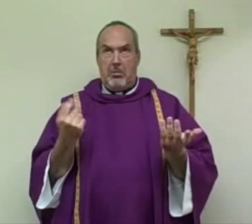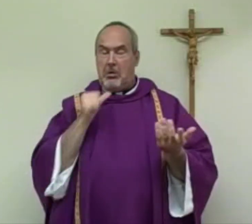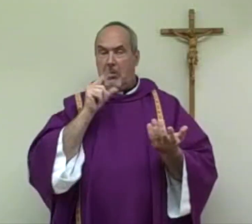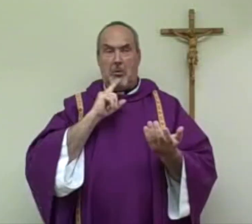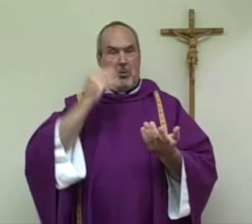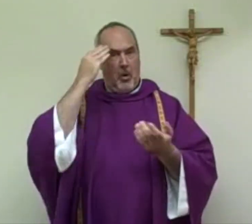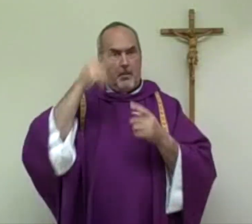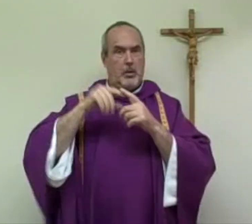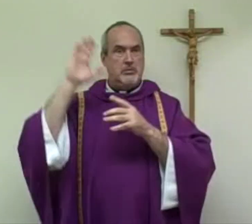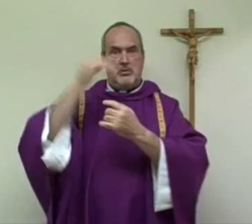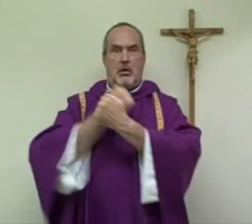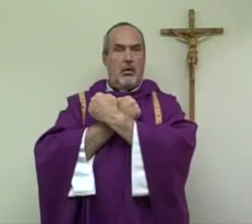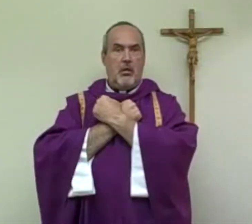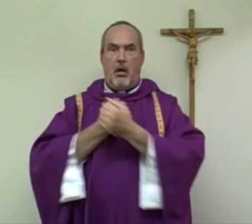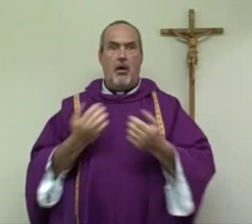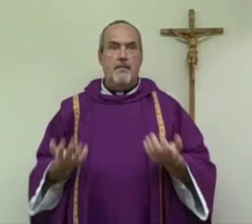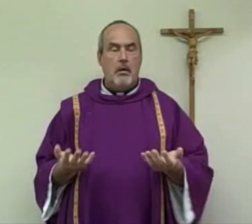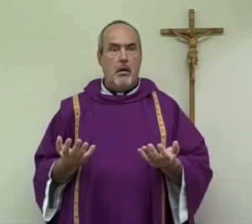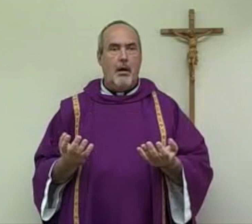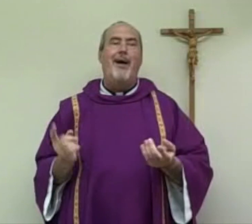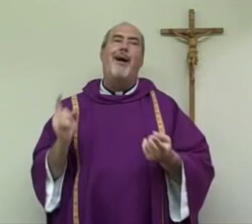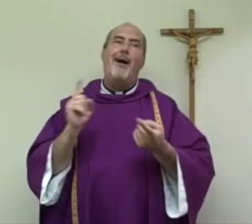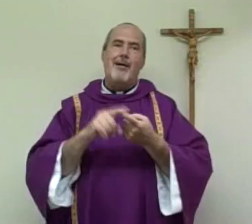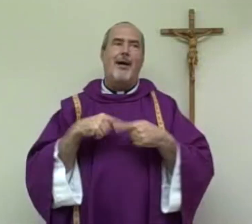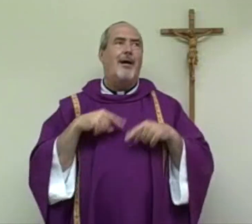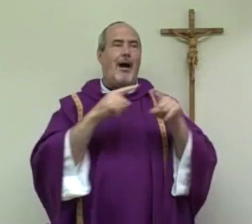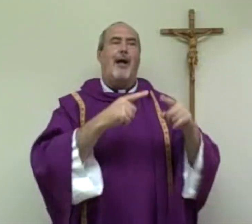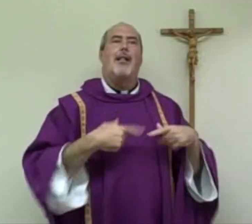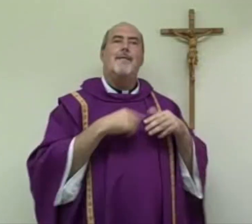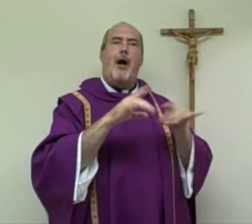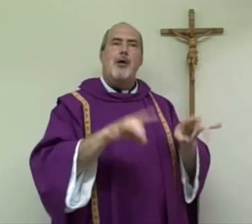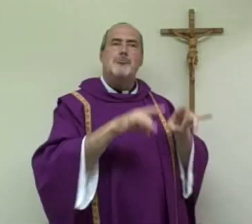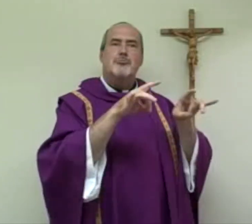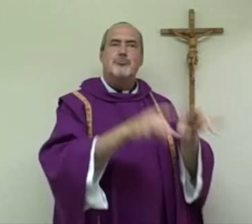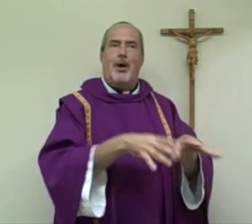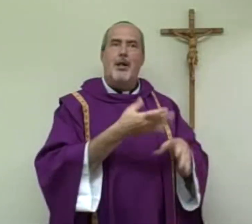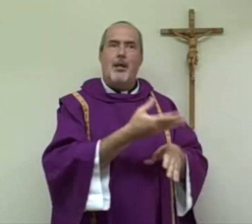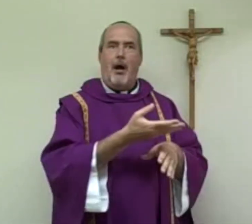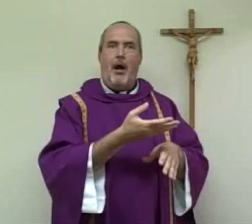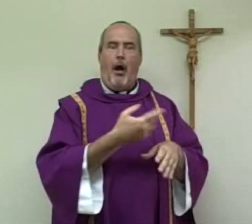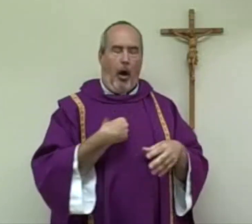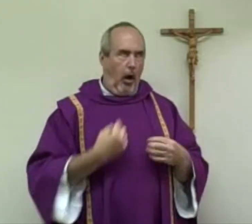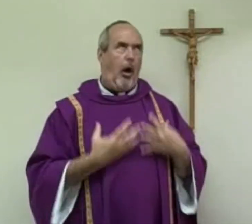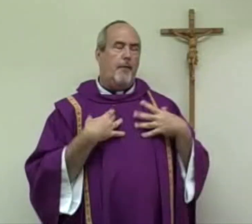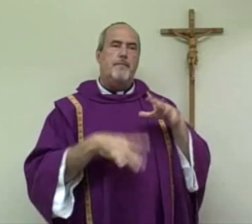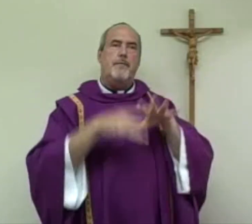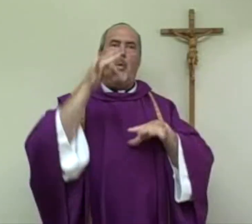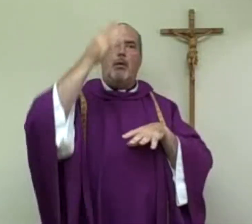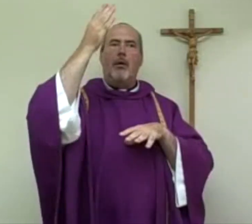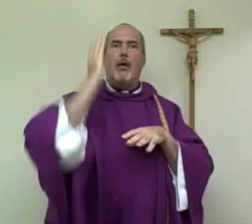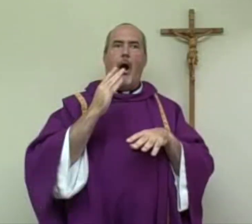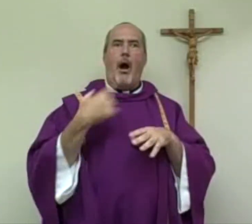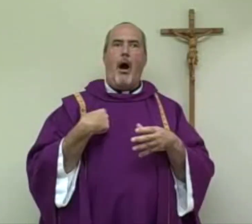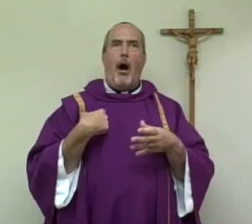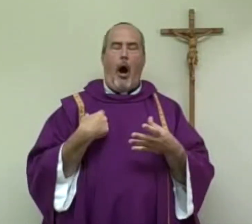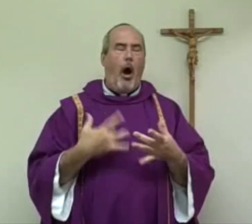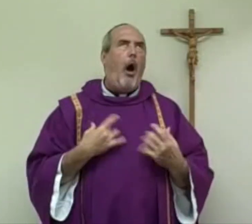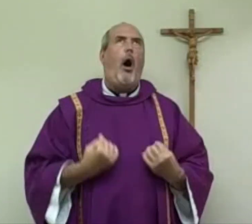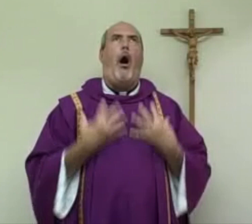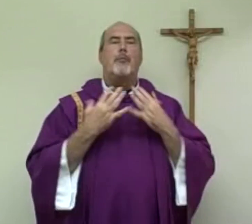didn't know much about God. I didn't know about his love until I started living in Australia. And then that is where I